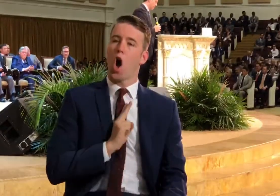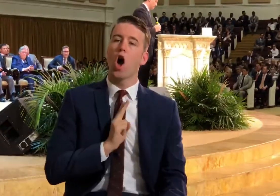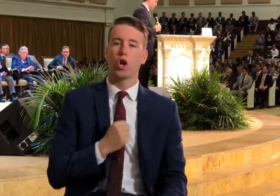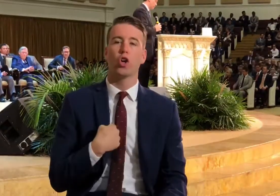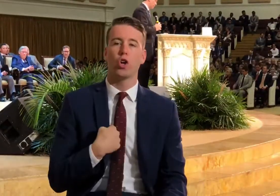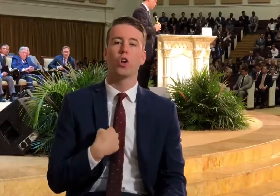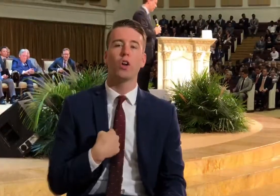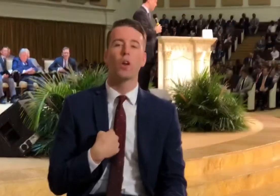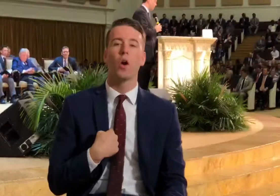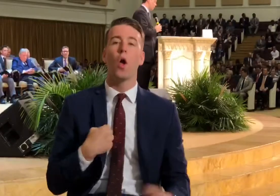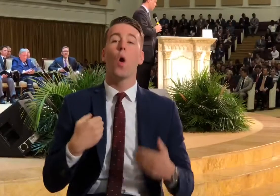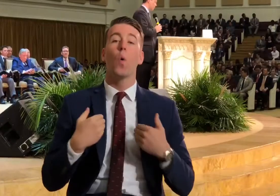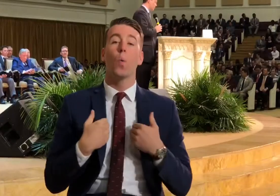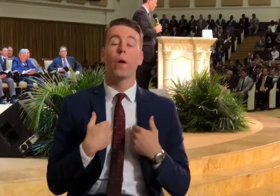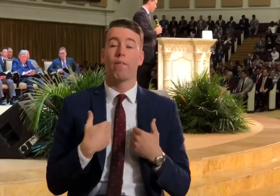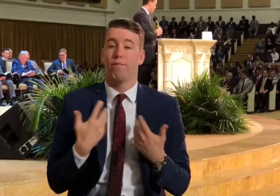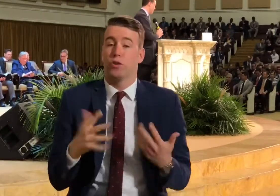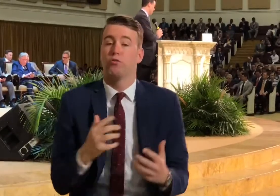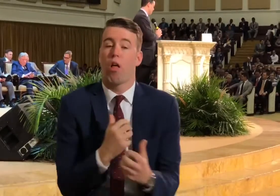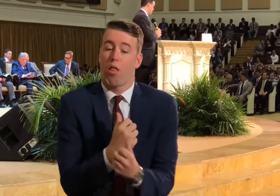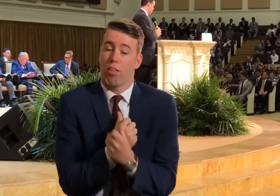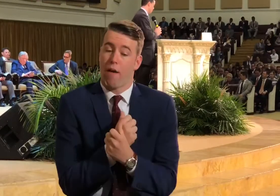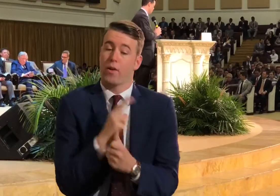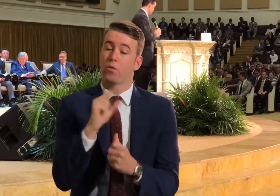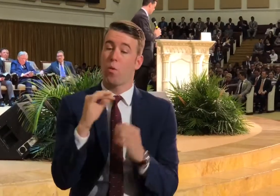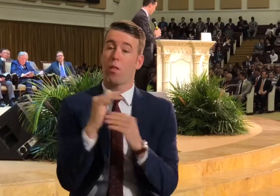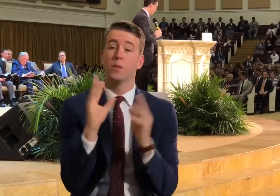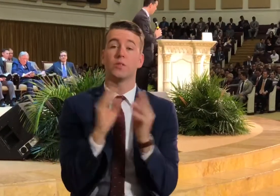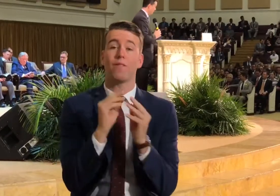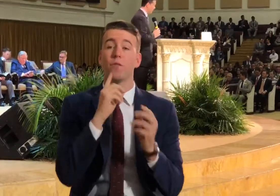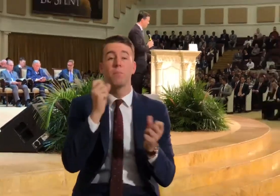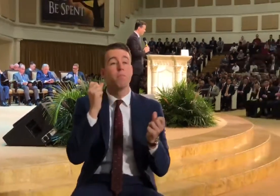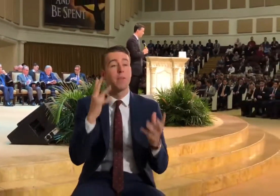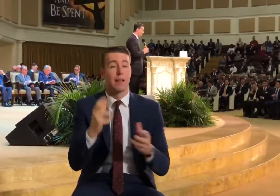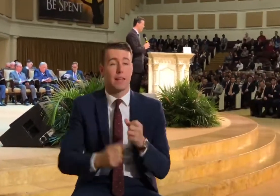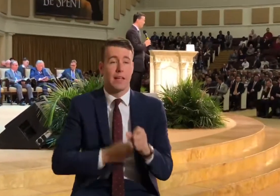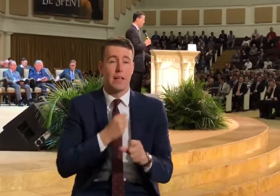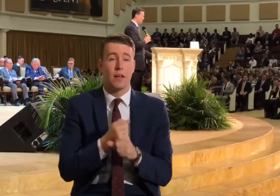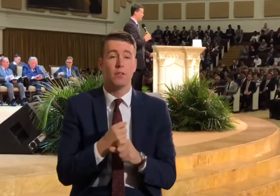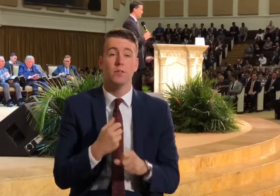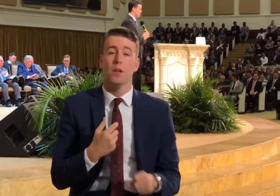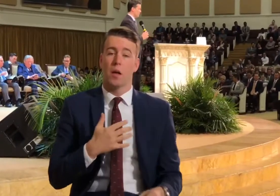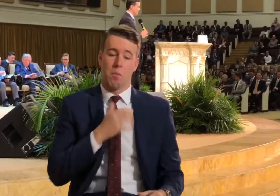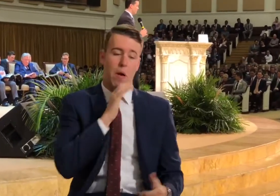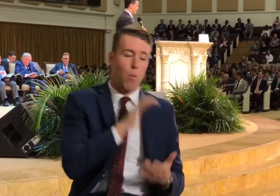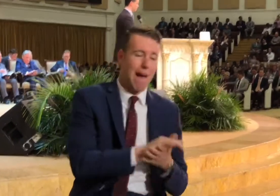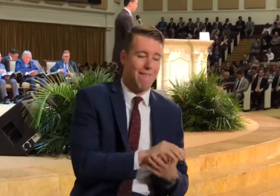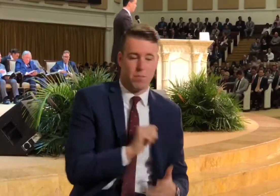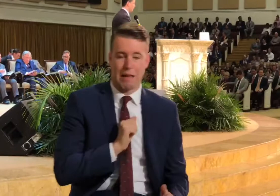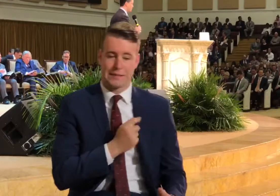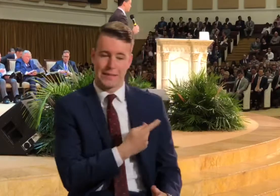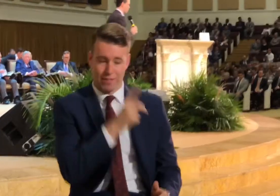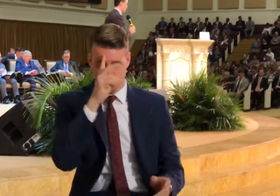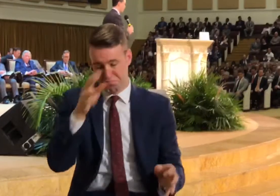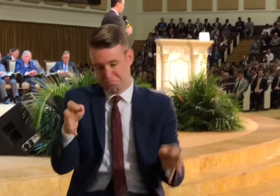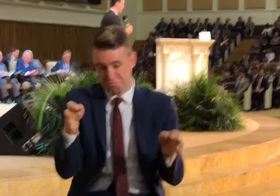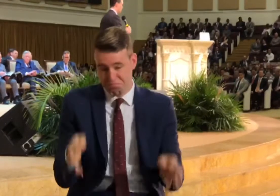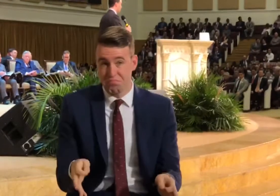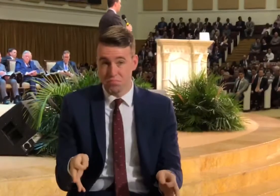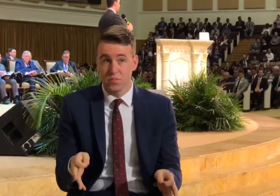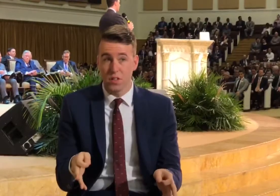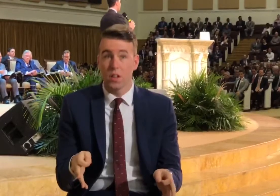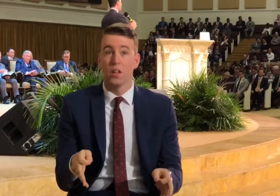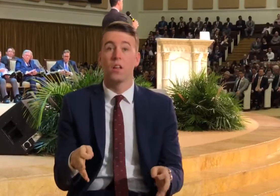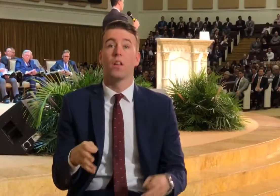We have loved No Limits for many years, and my wife and I made up in our mind that there's a few places we're going